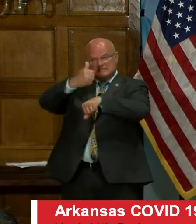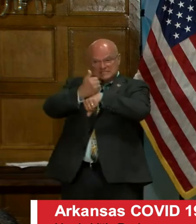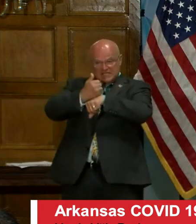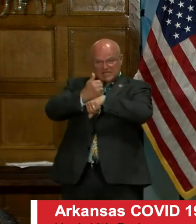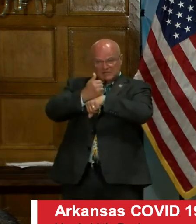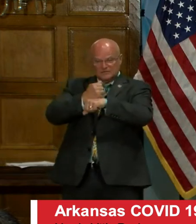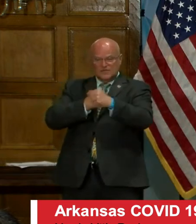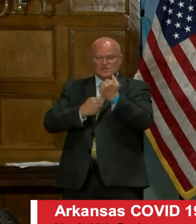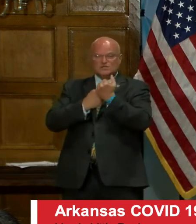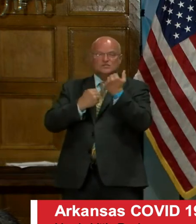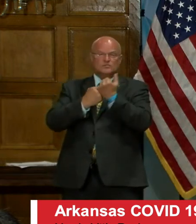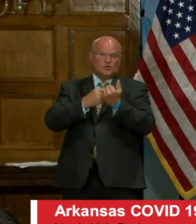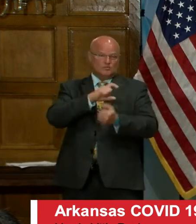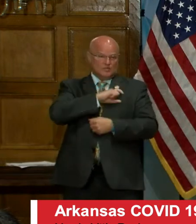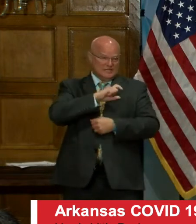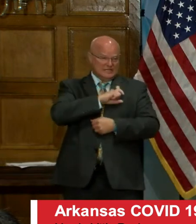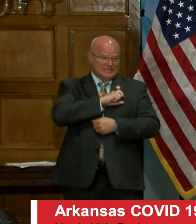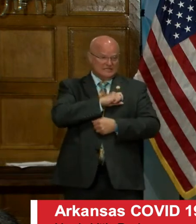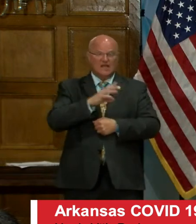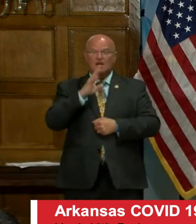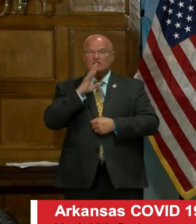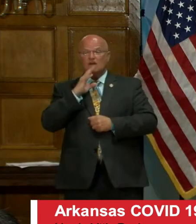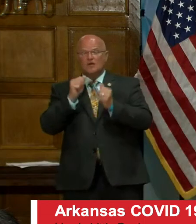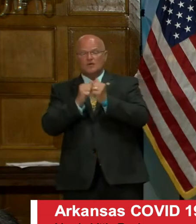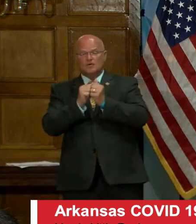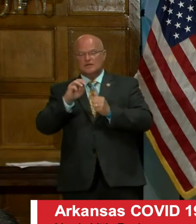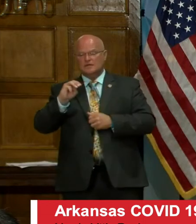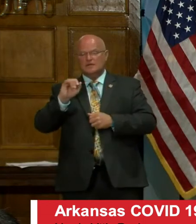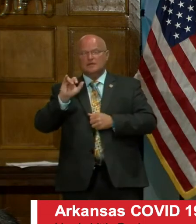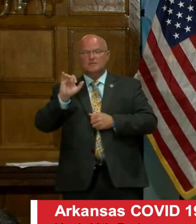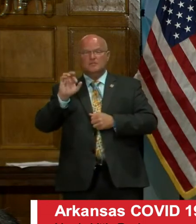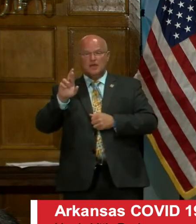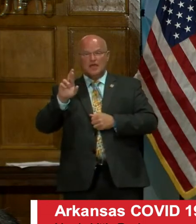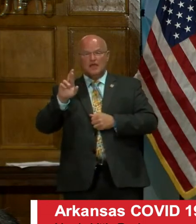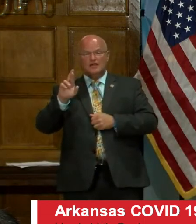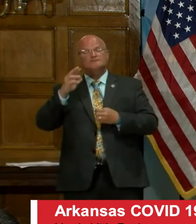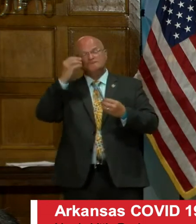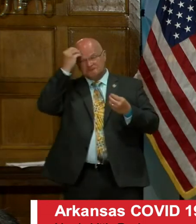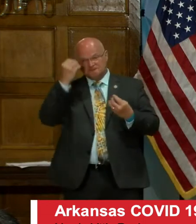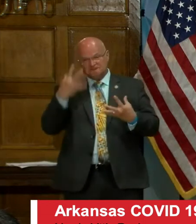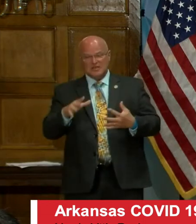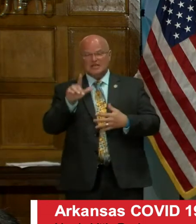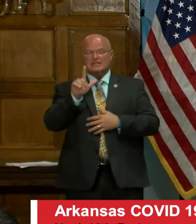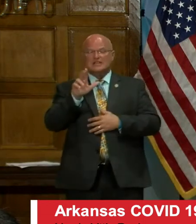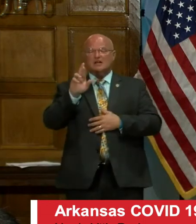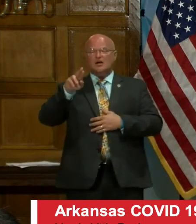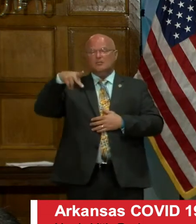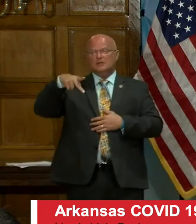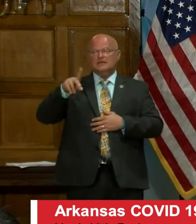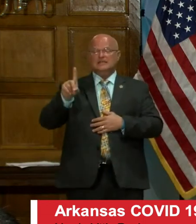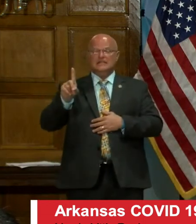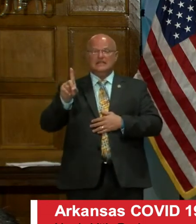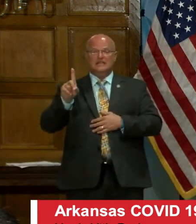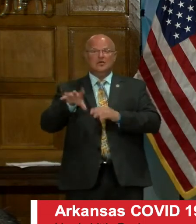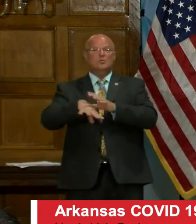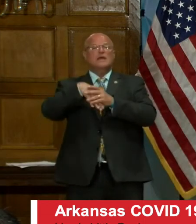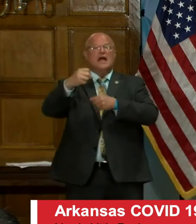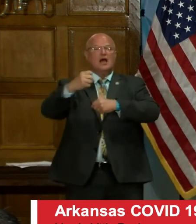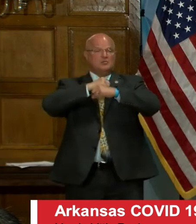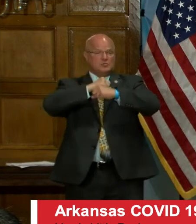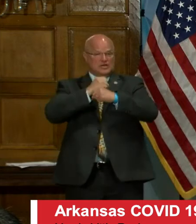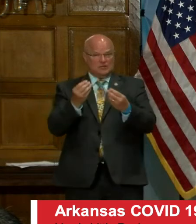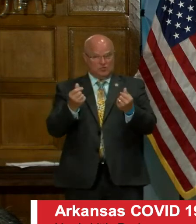to support local law enforcement. I've talked to the mayor and he indicated that the Little Rock Police Department would be out